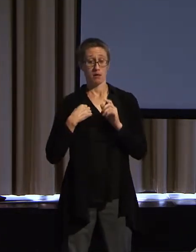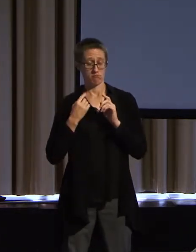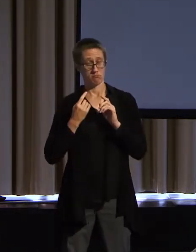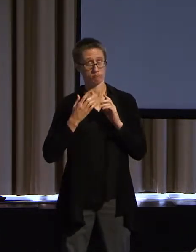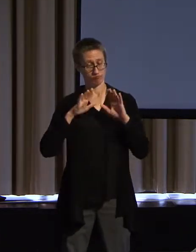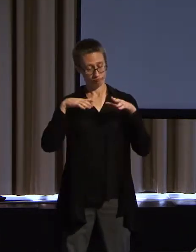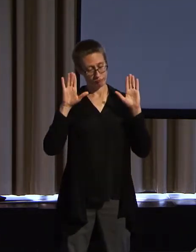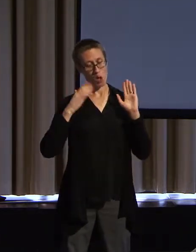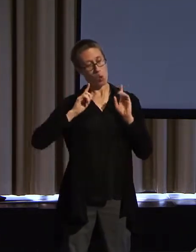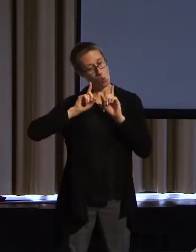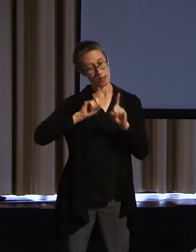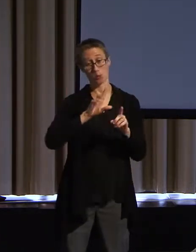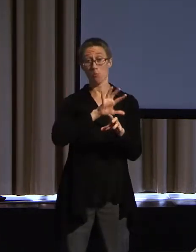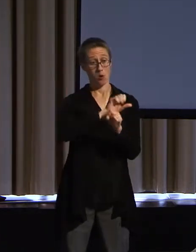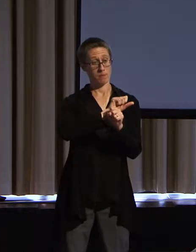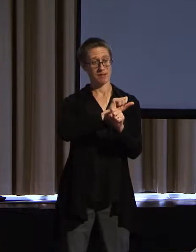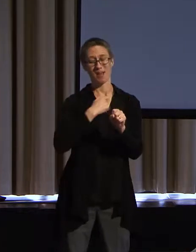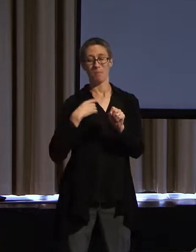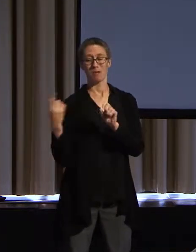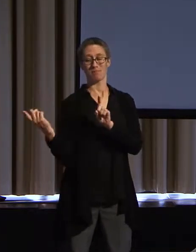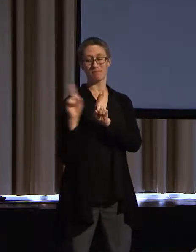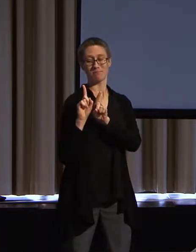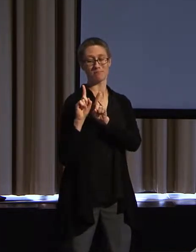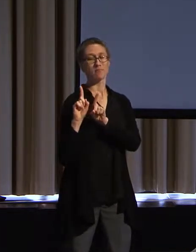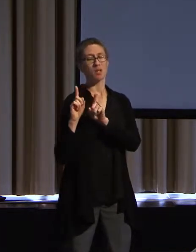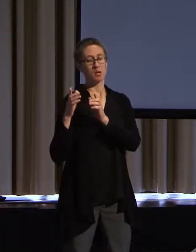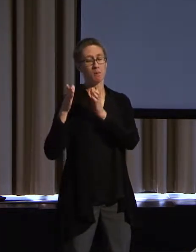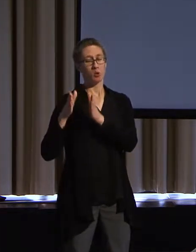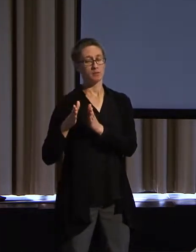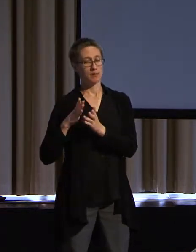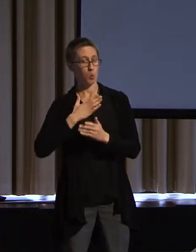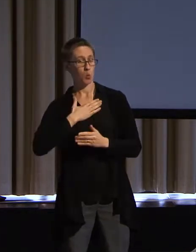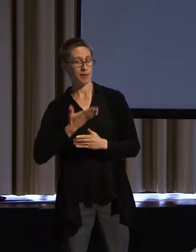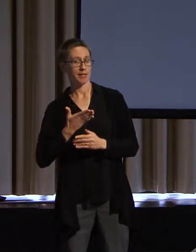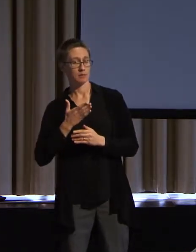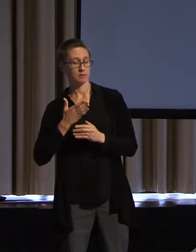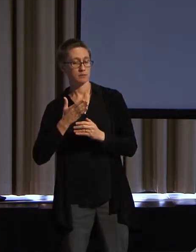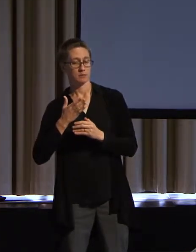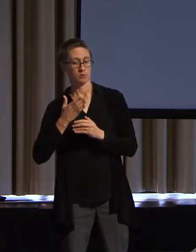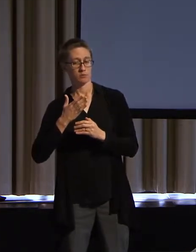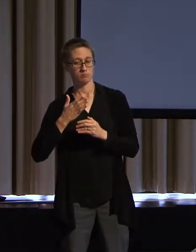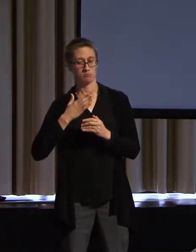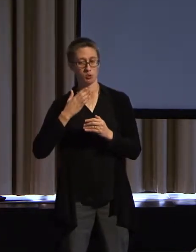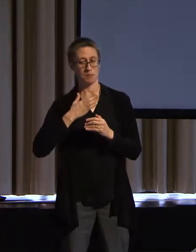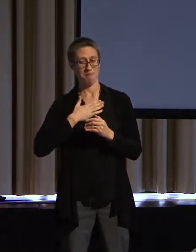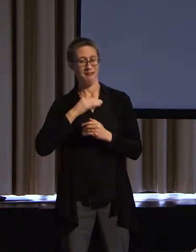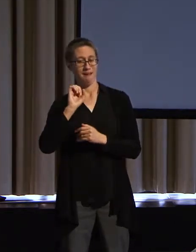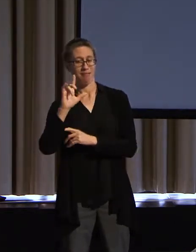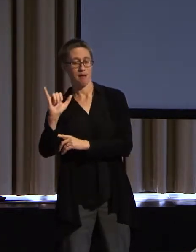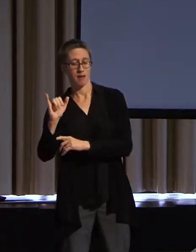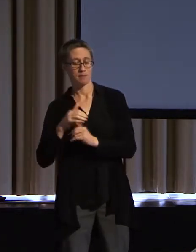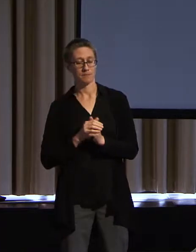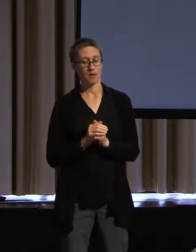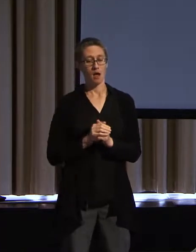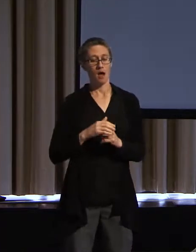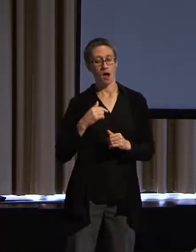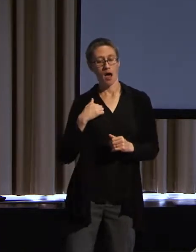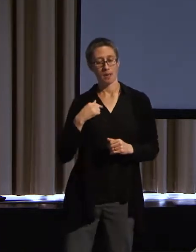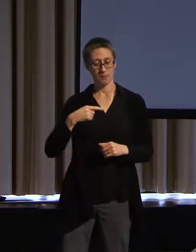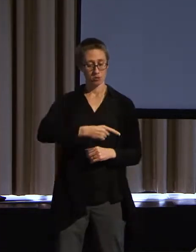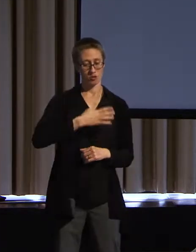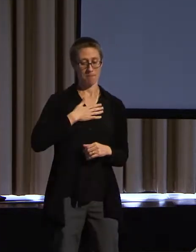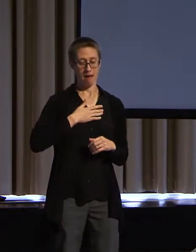They came in the room with me. I positioned my body so the doctor could not easily grab me. I positioned my cane between my